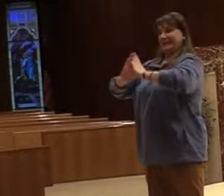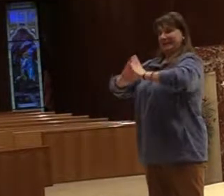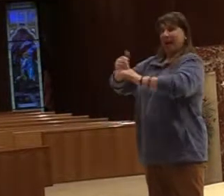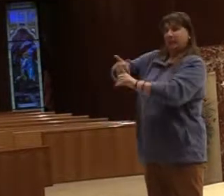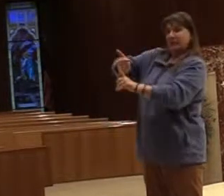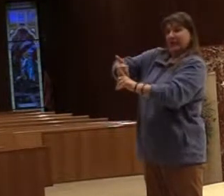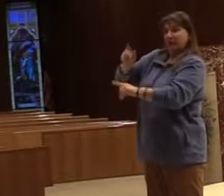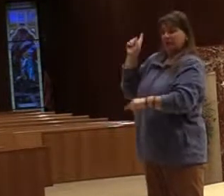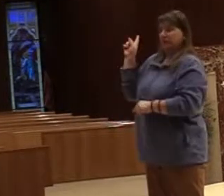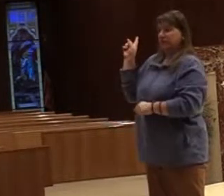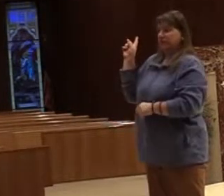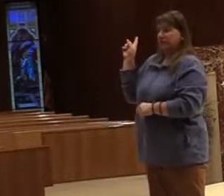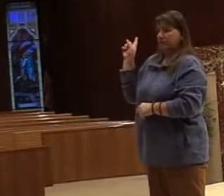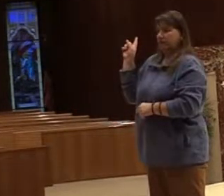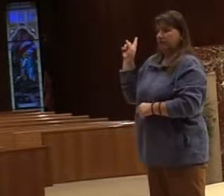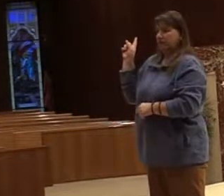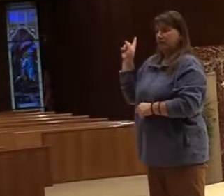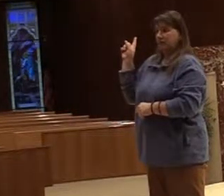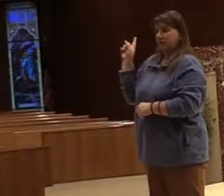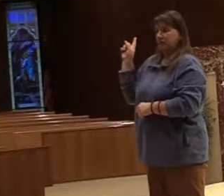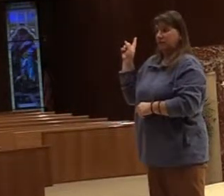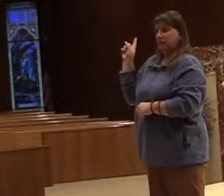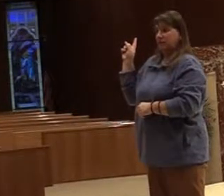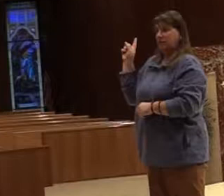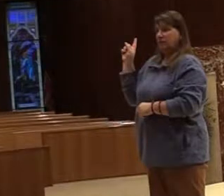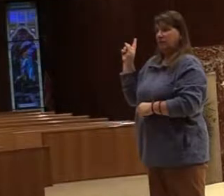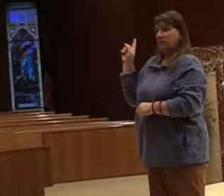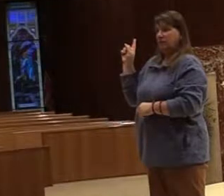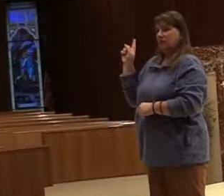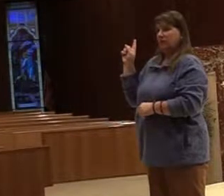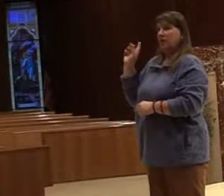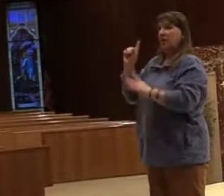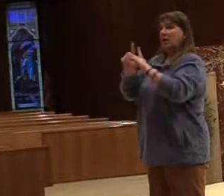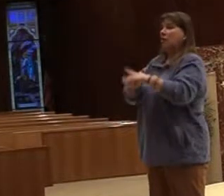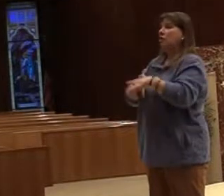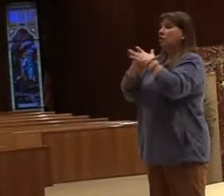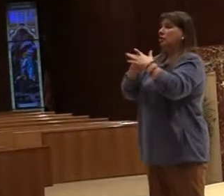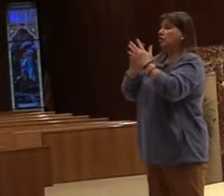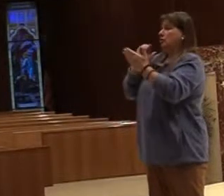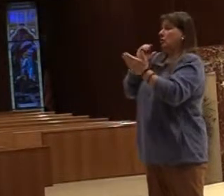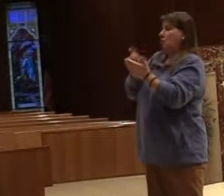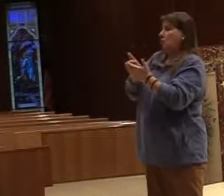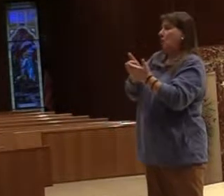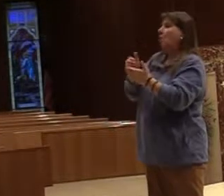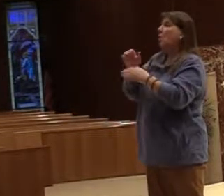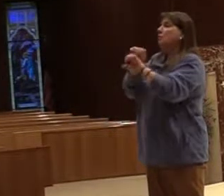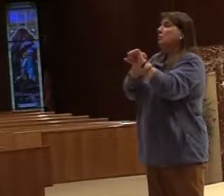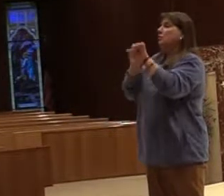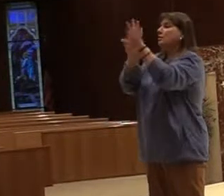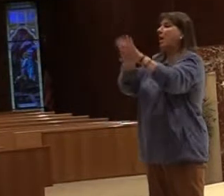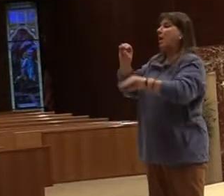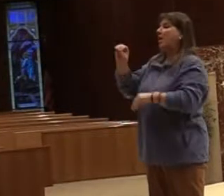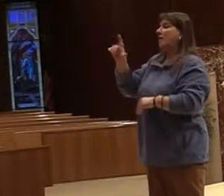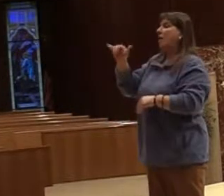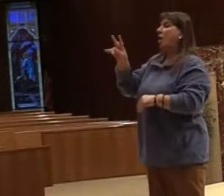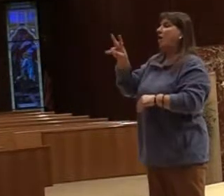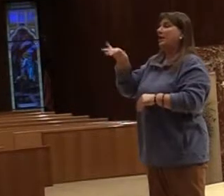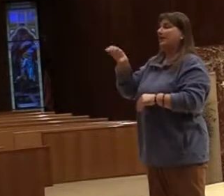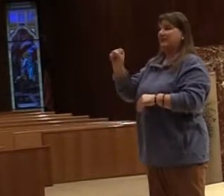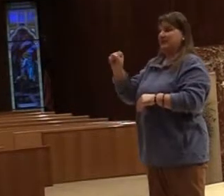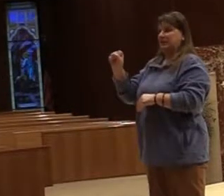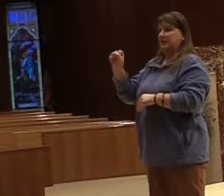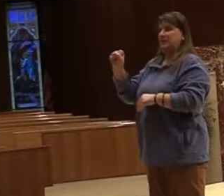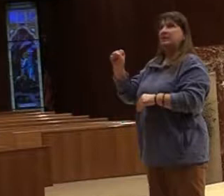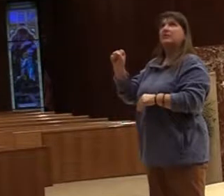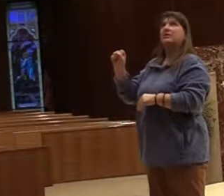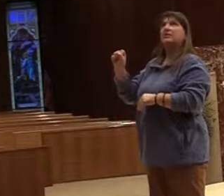going to start, Jesus starts near Bethpage and Bethany at a place called the Mount of Olives. So about halfway up in the map